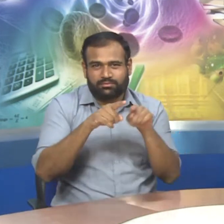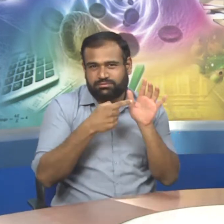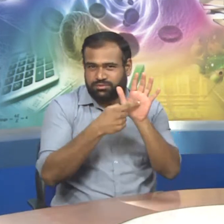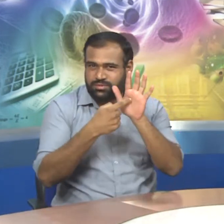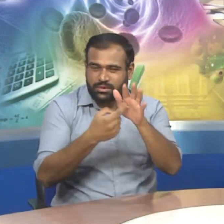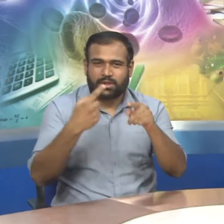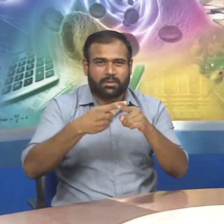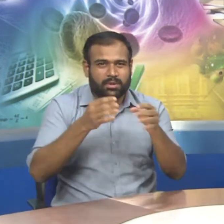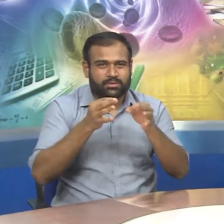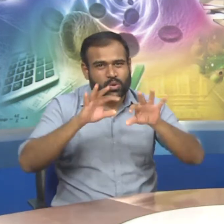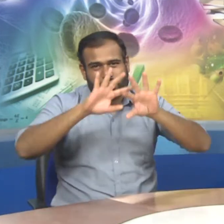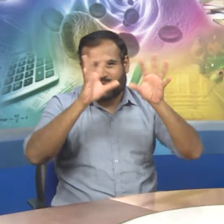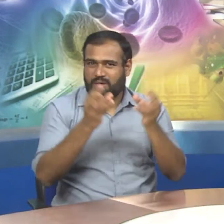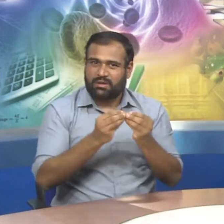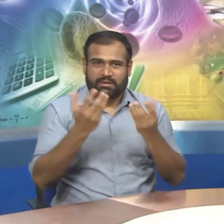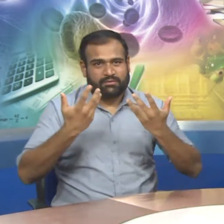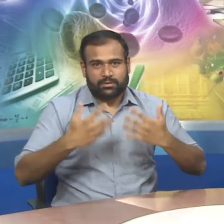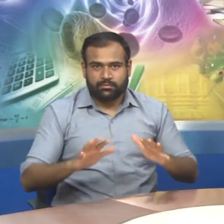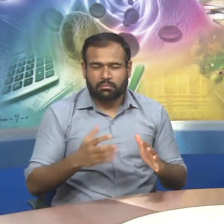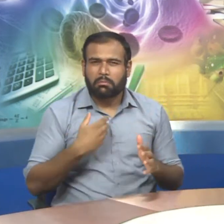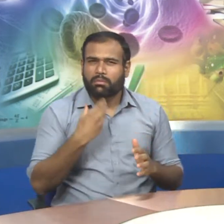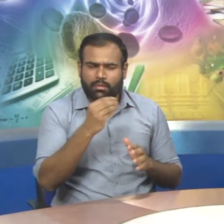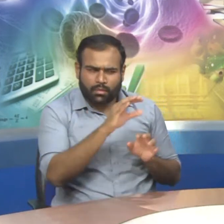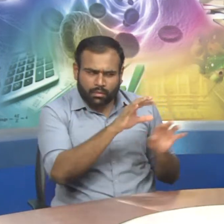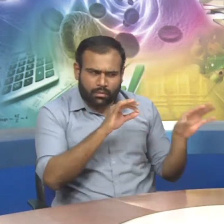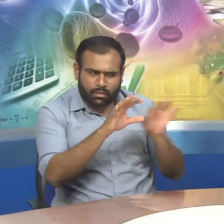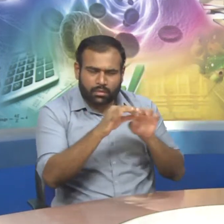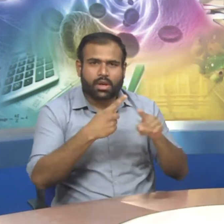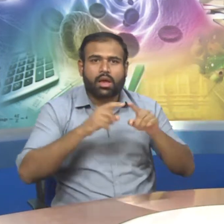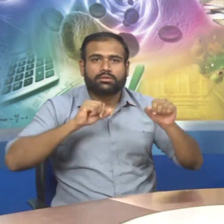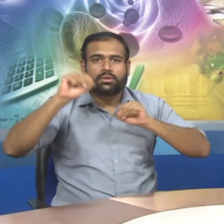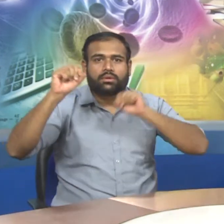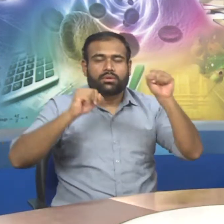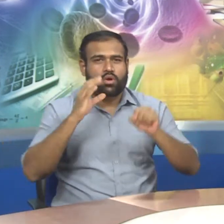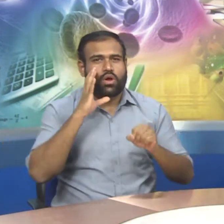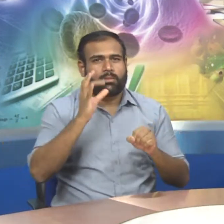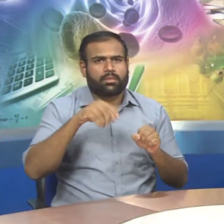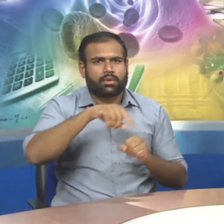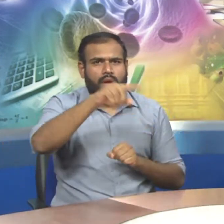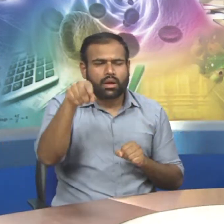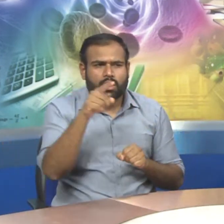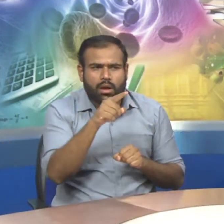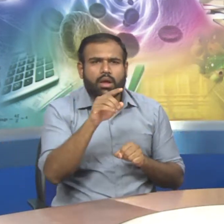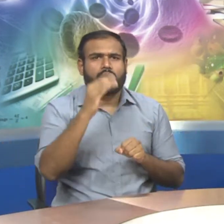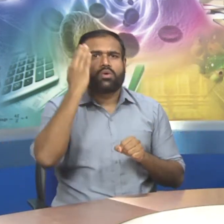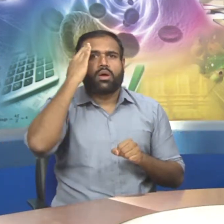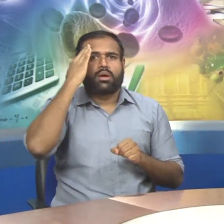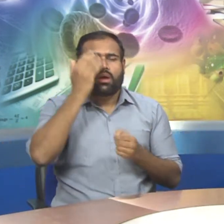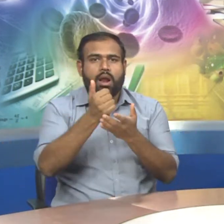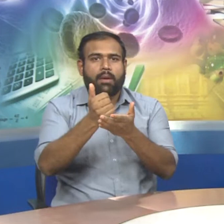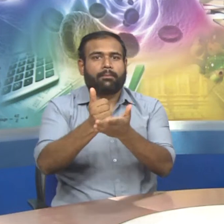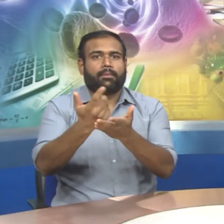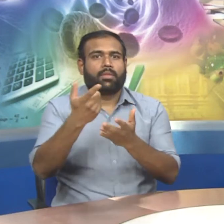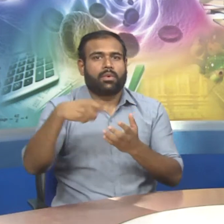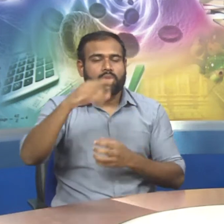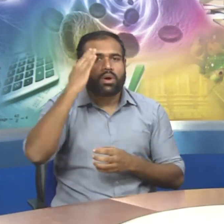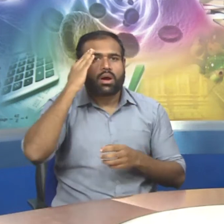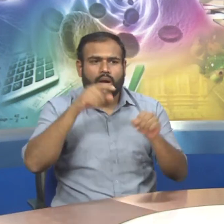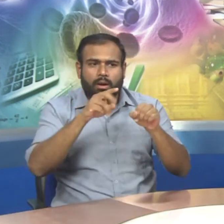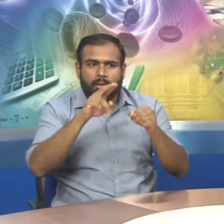So far we have understood the lesson. Now is the time to do some exercise. So I have some exercise questions for you. I hope it